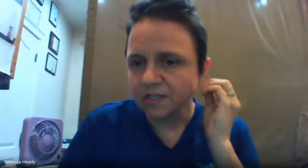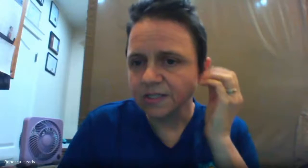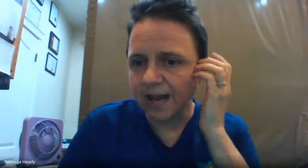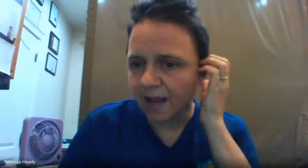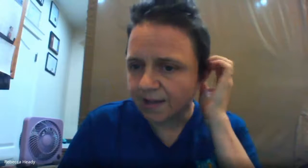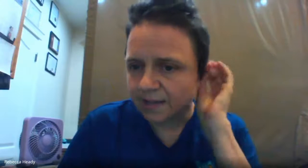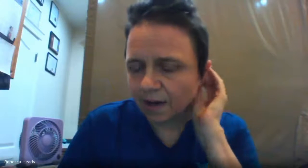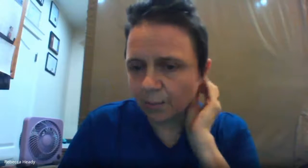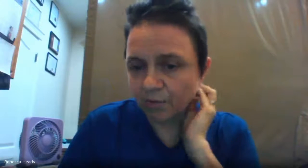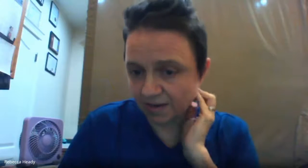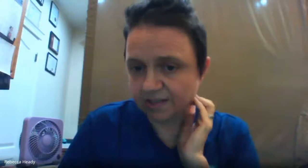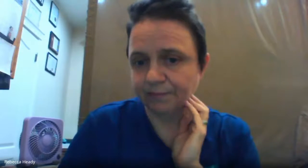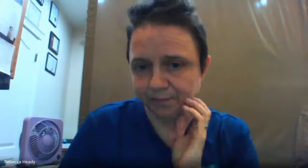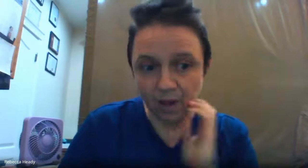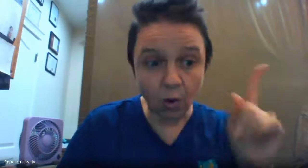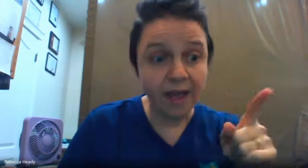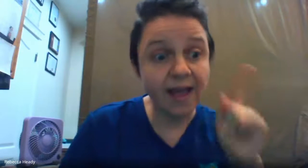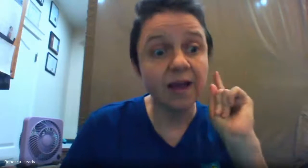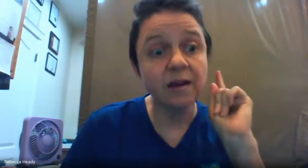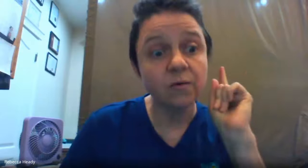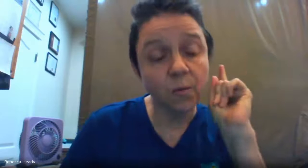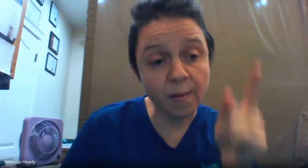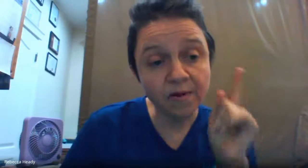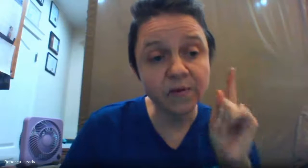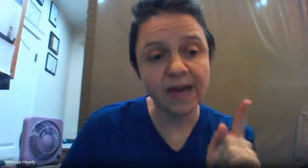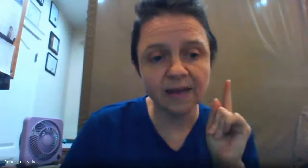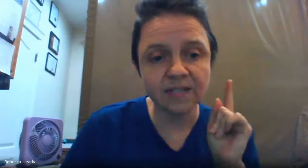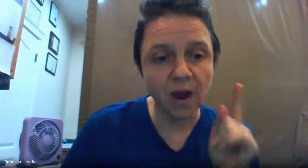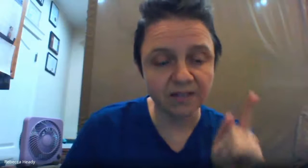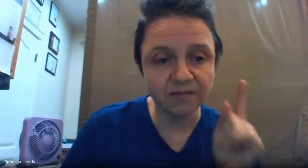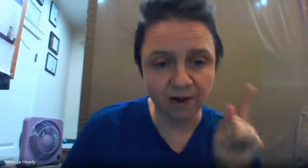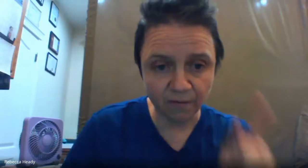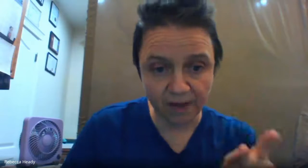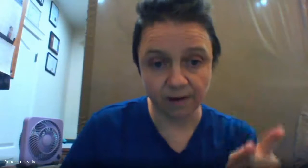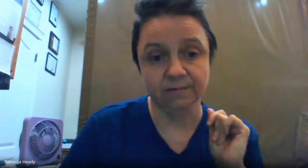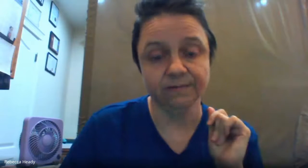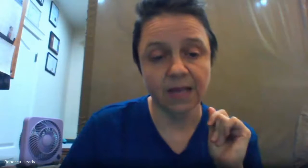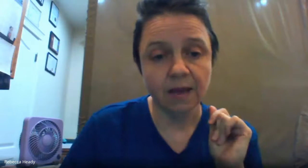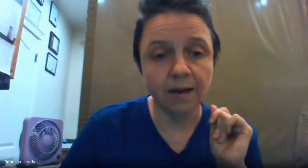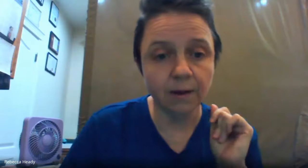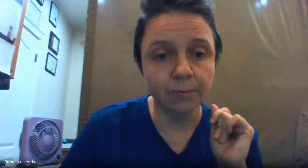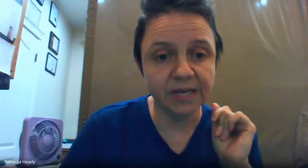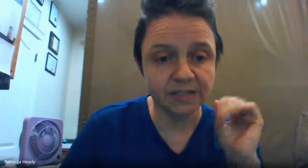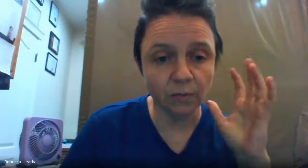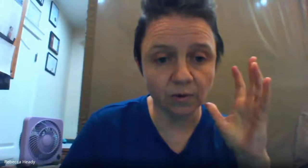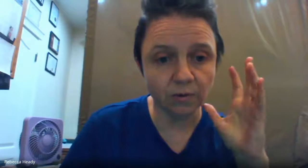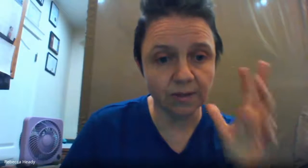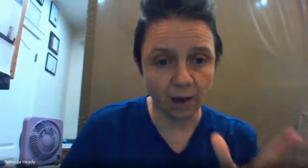and practice them. Oh, and remember if you can to practice in front of a mirror because it helps you to see